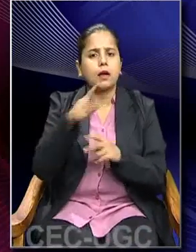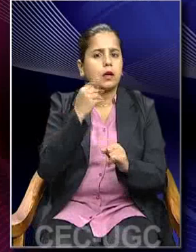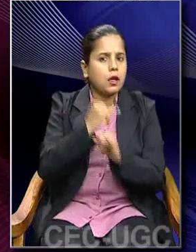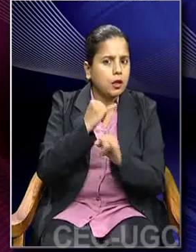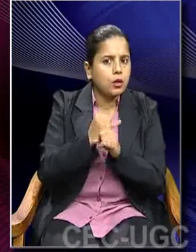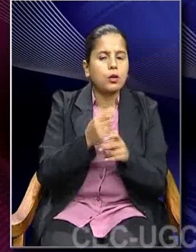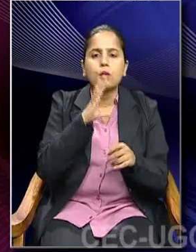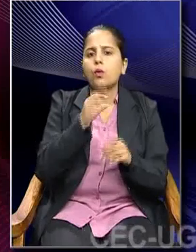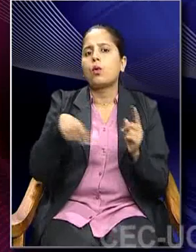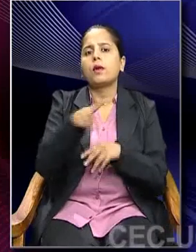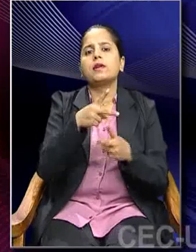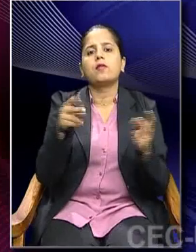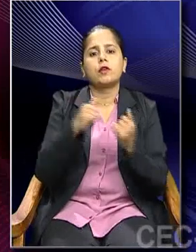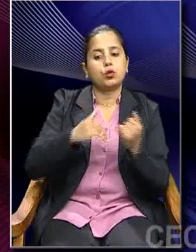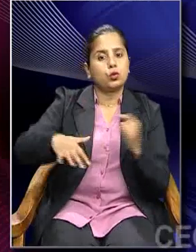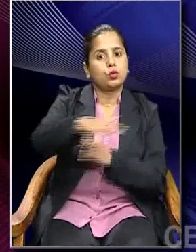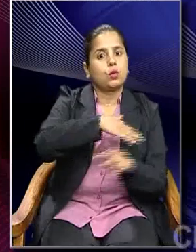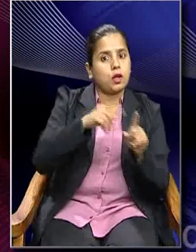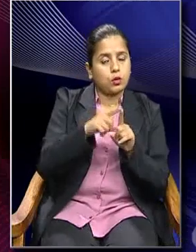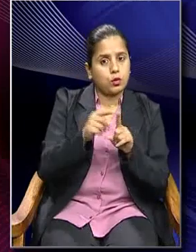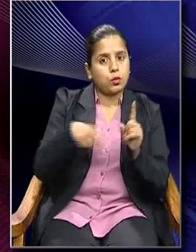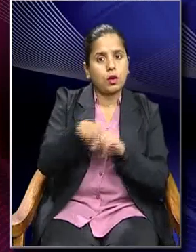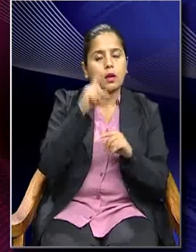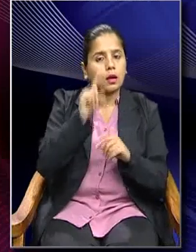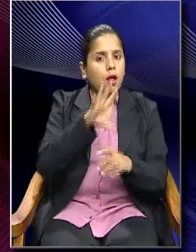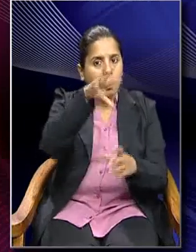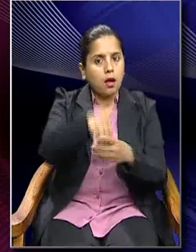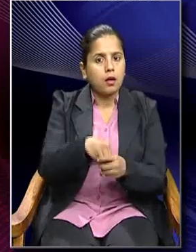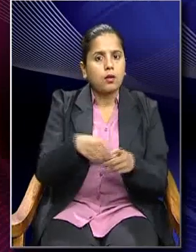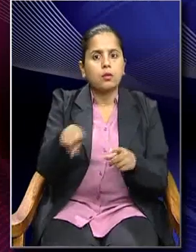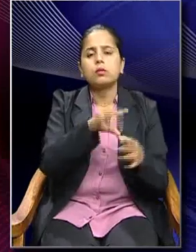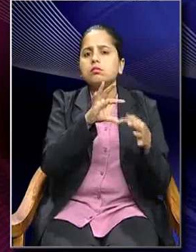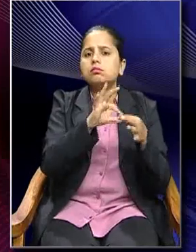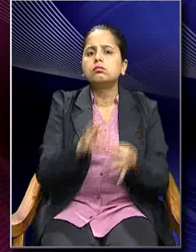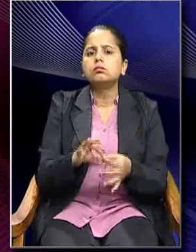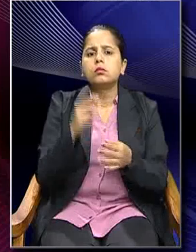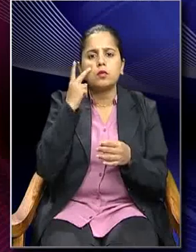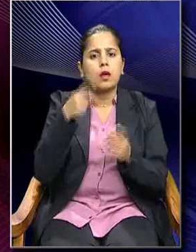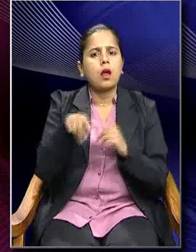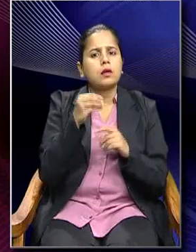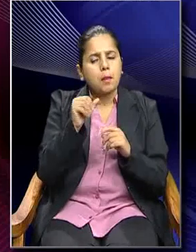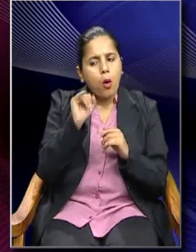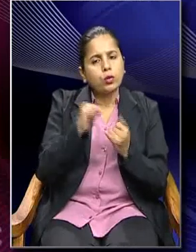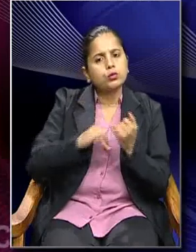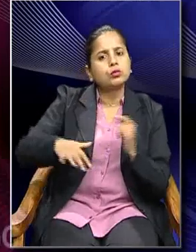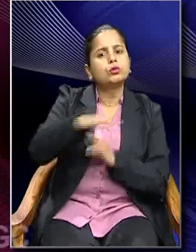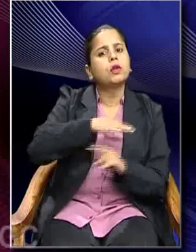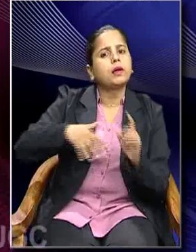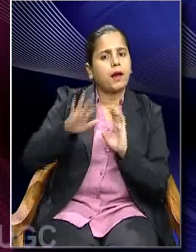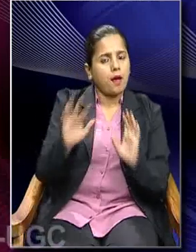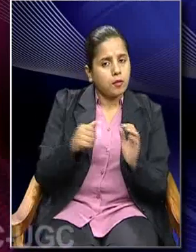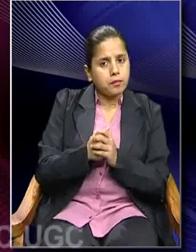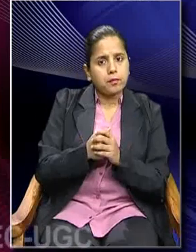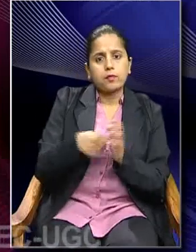trait in a particular society is studied with reference to that specific society. So, that